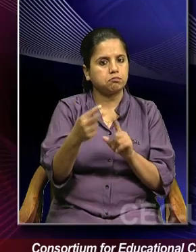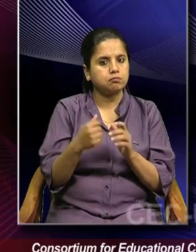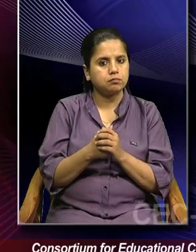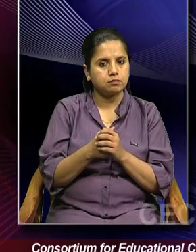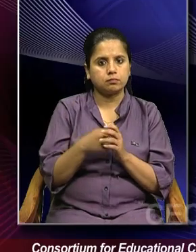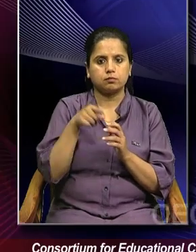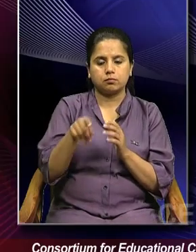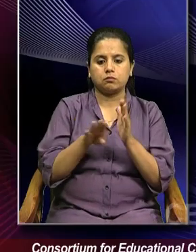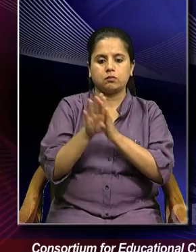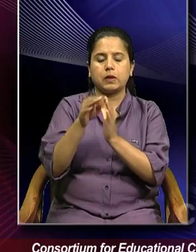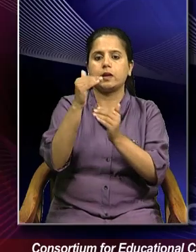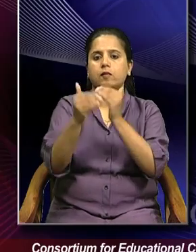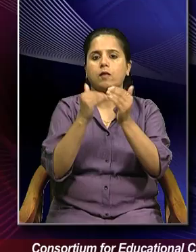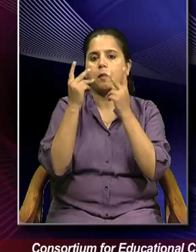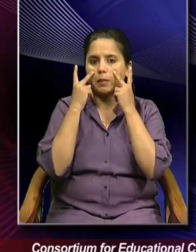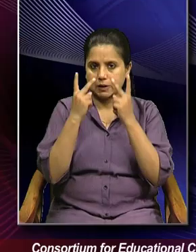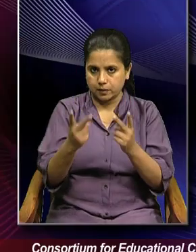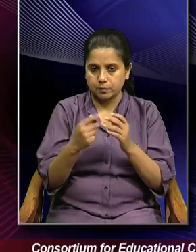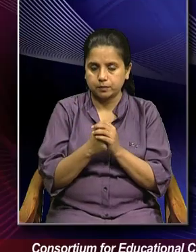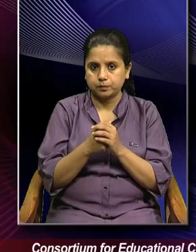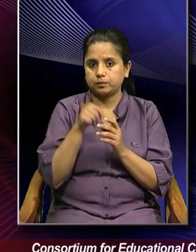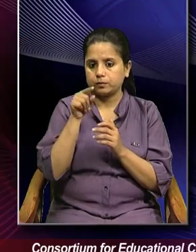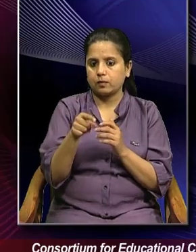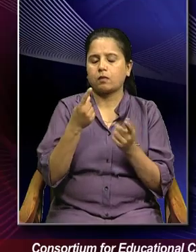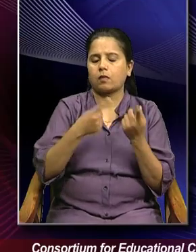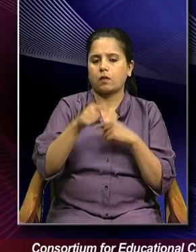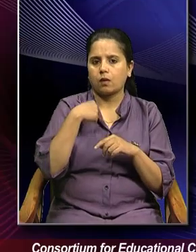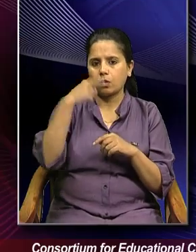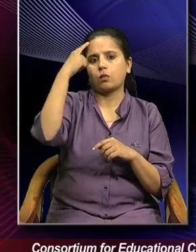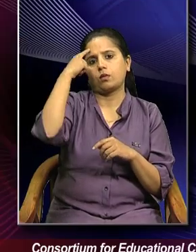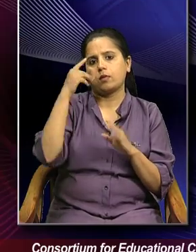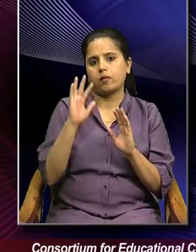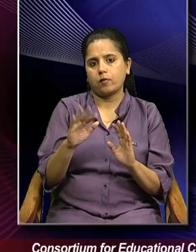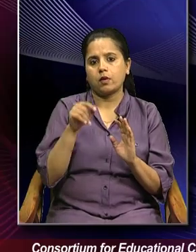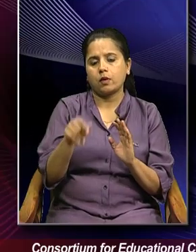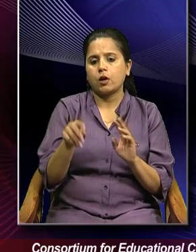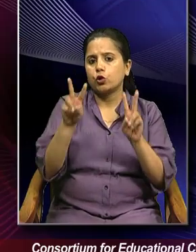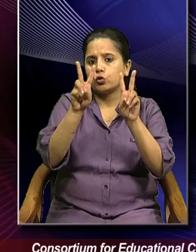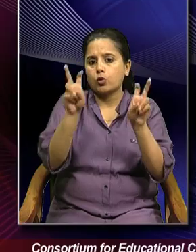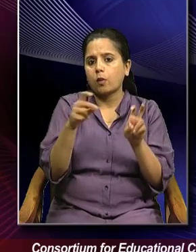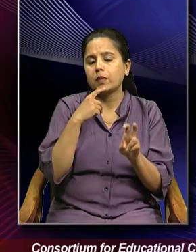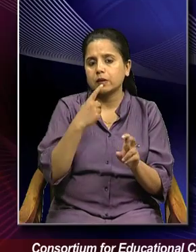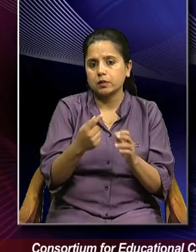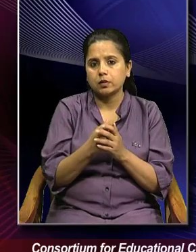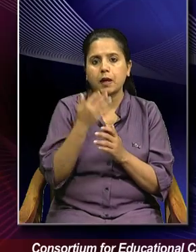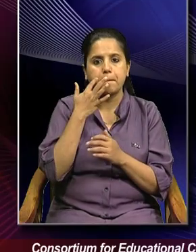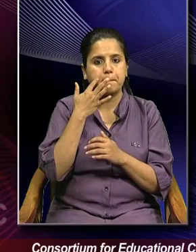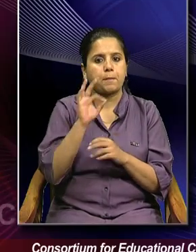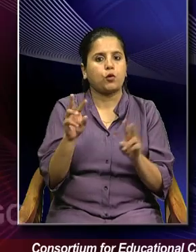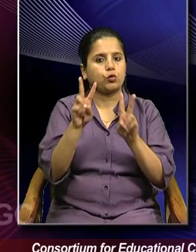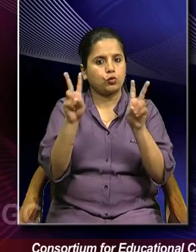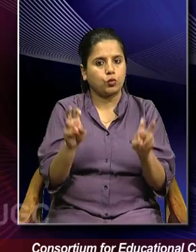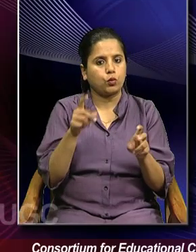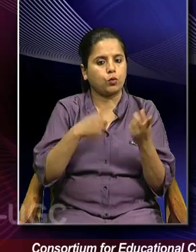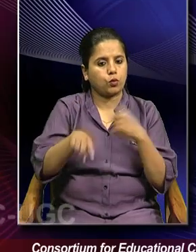of development, and this brings us towards the issue of the important issue, that